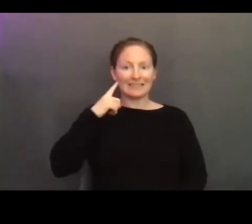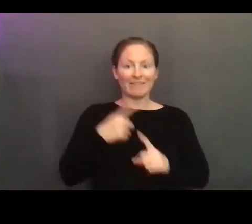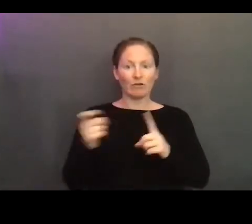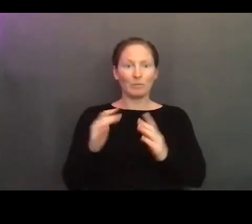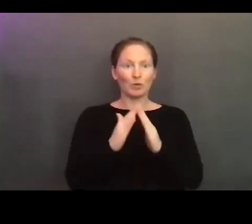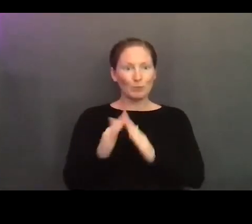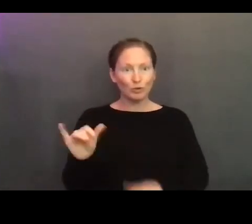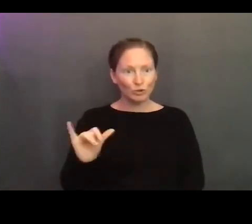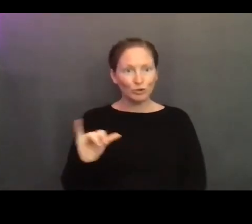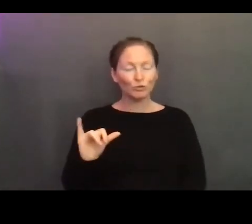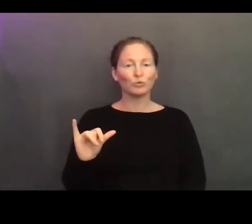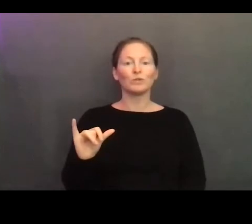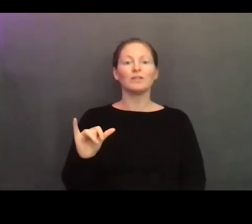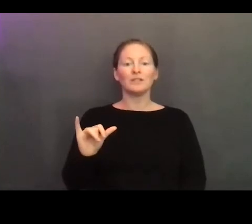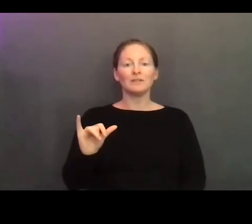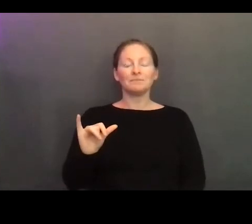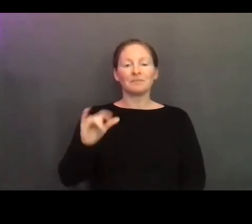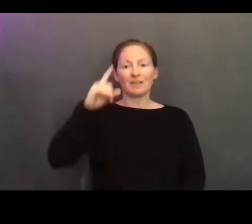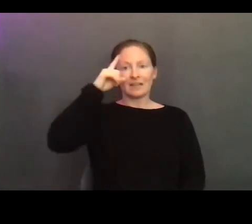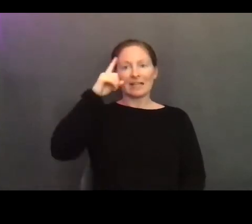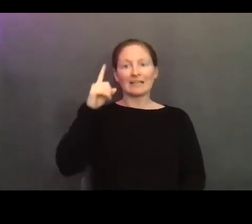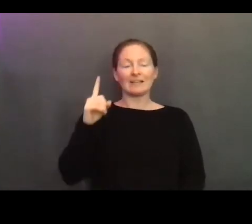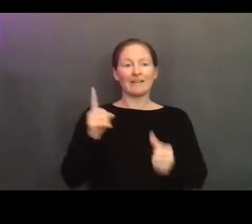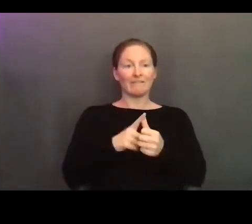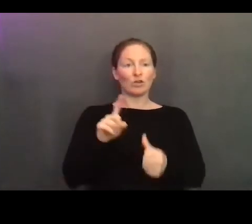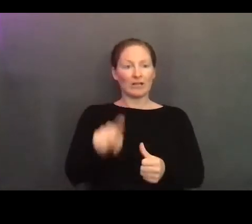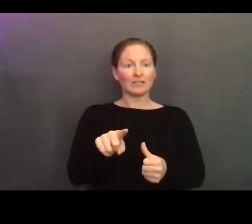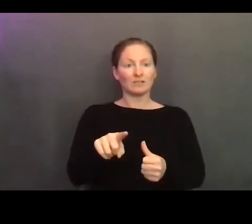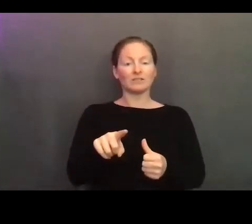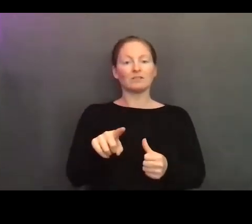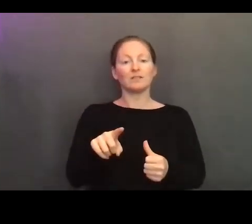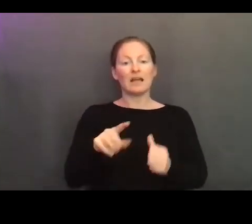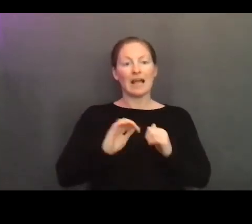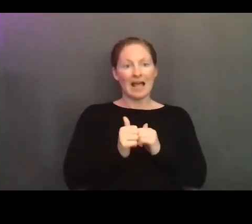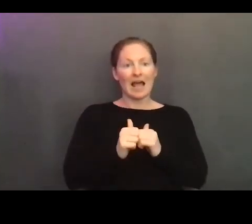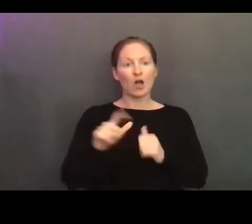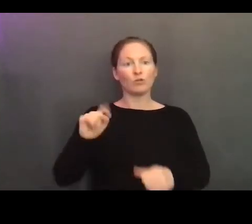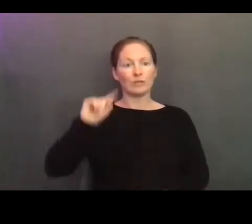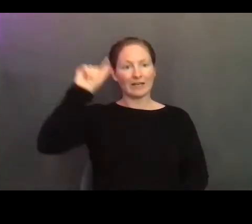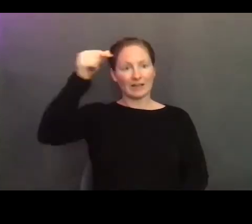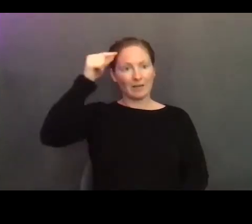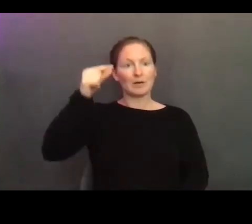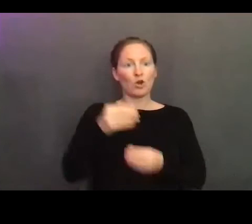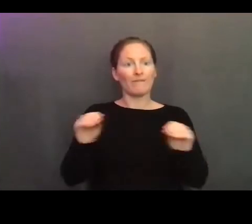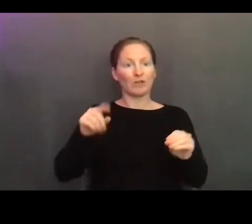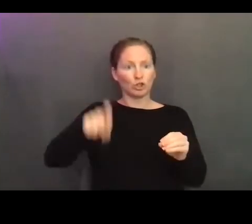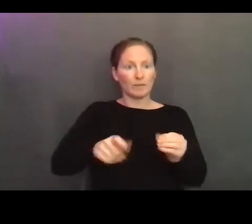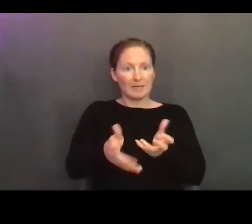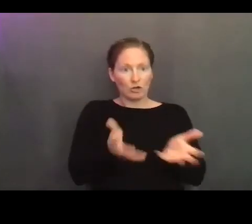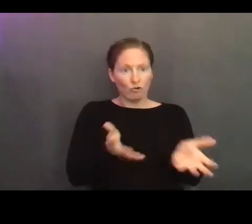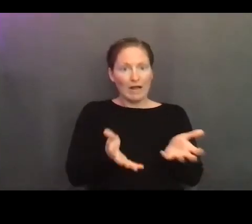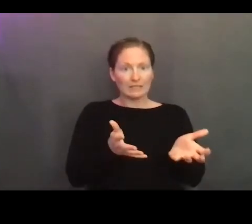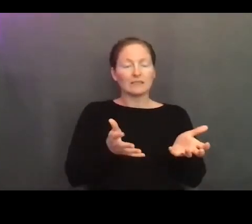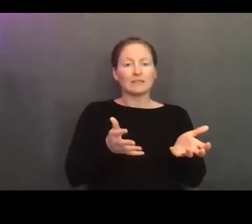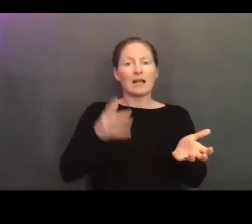well. I think the first answer to the question of how should the Lieutenant Governor's office interact, I think there